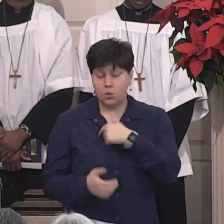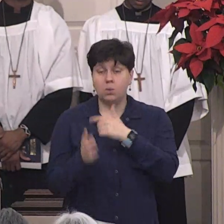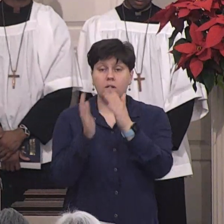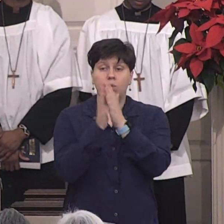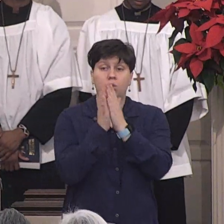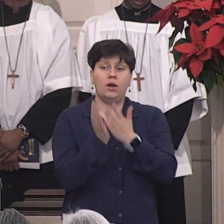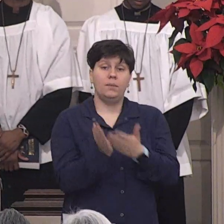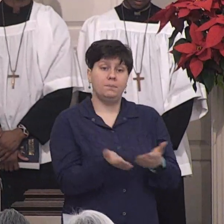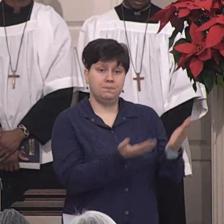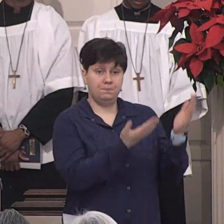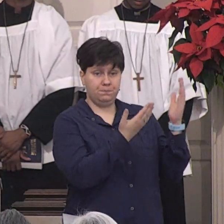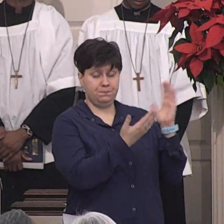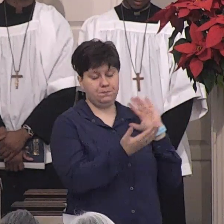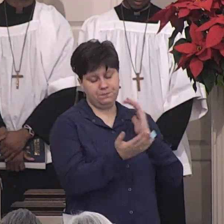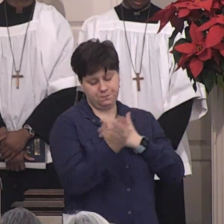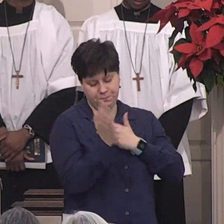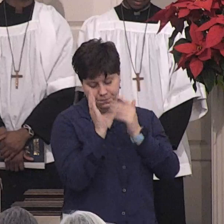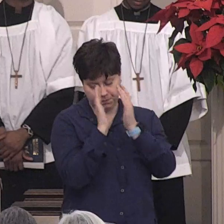to the Lord.